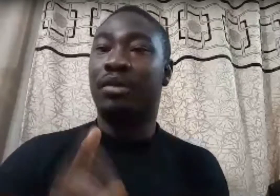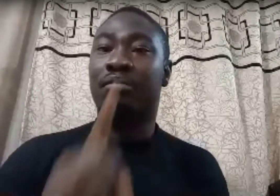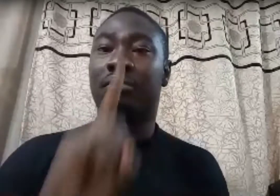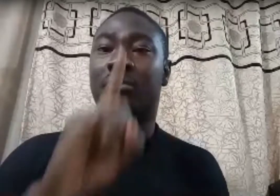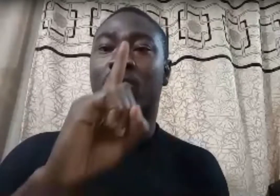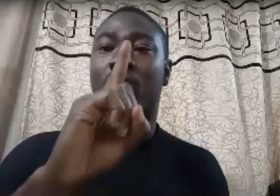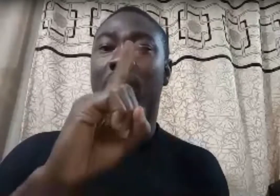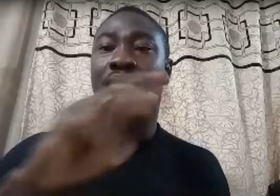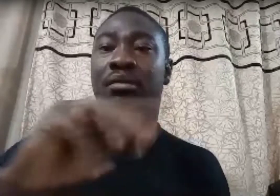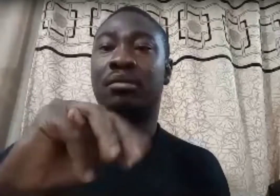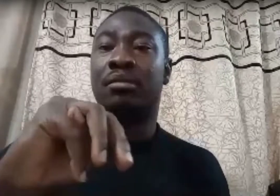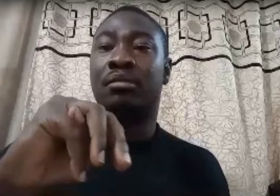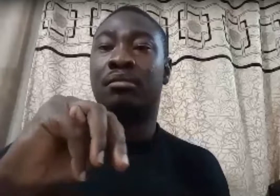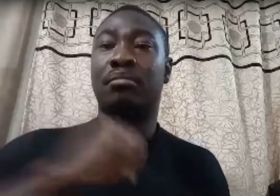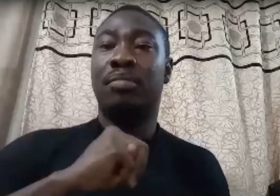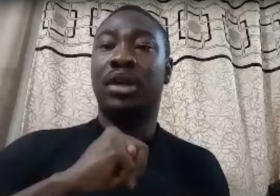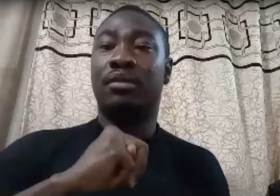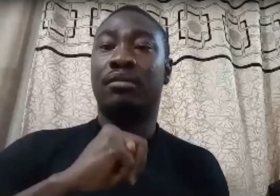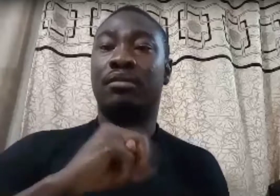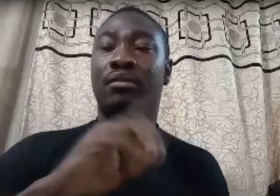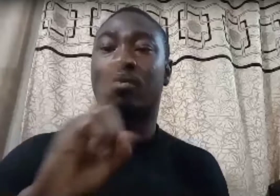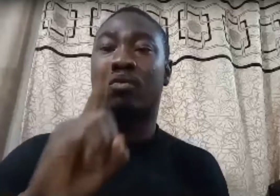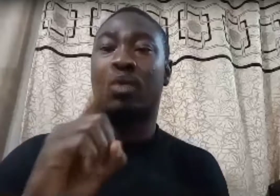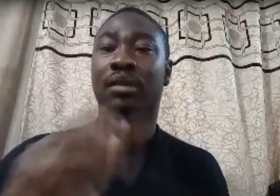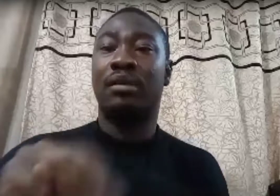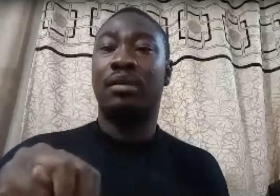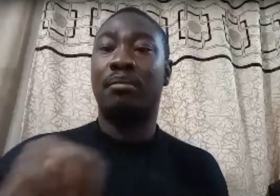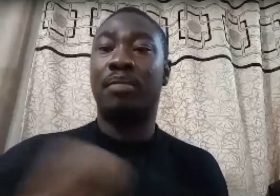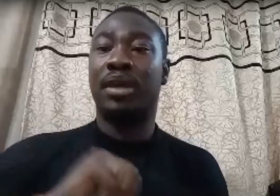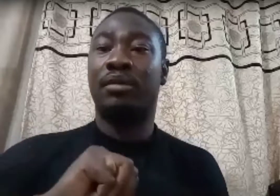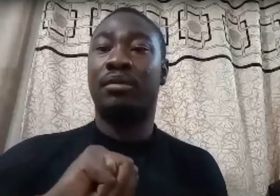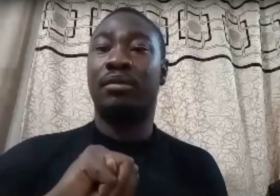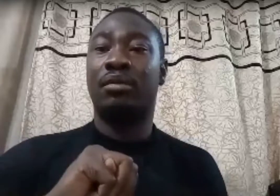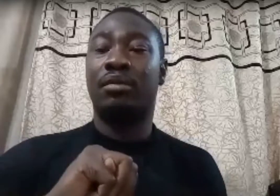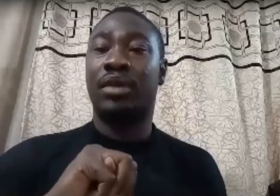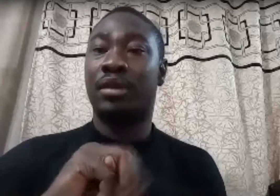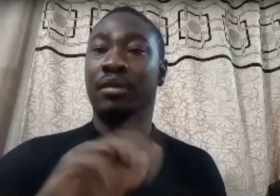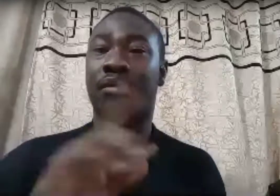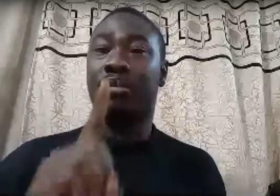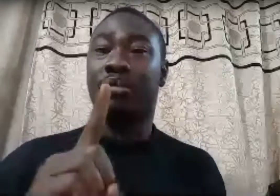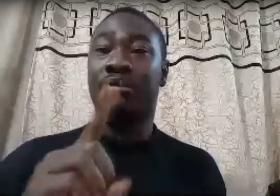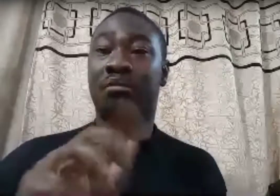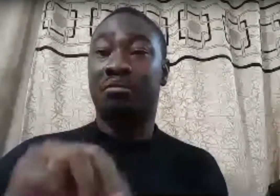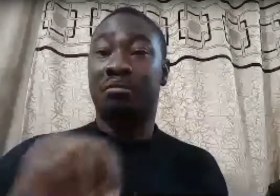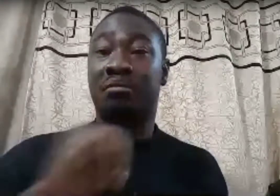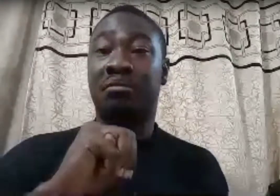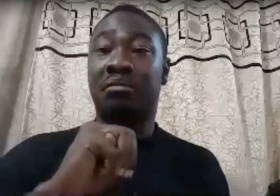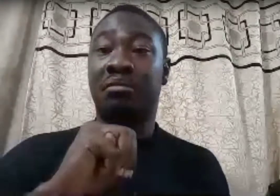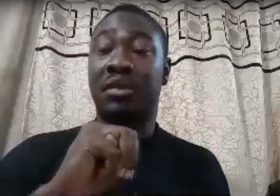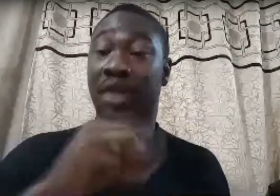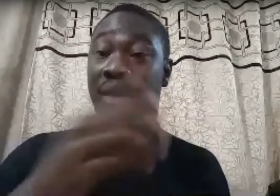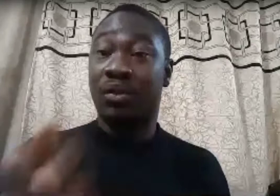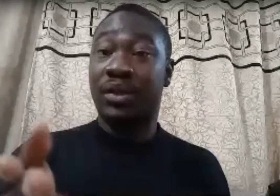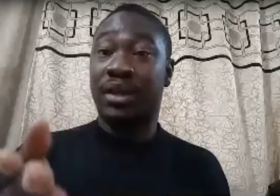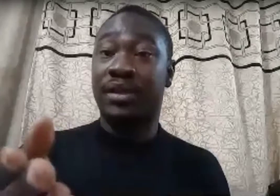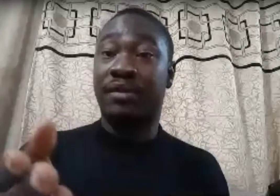1 million. Okay? That's an alternative. 1 billion.